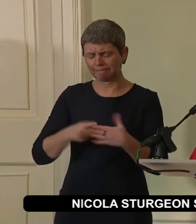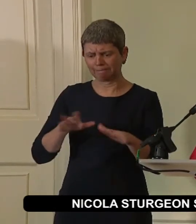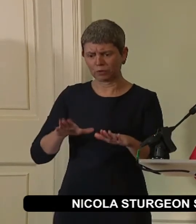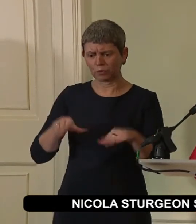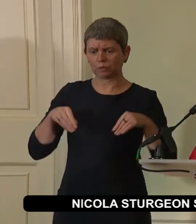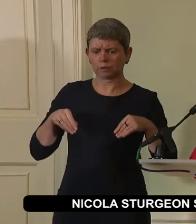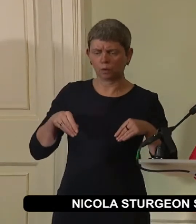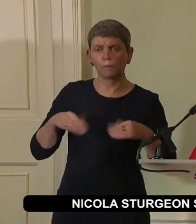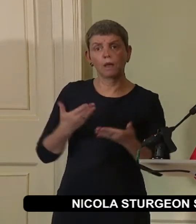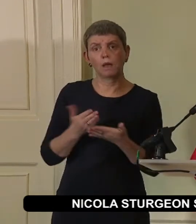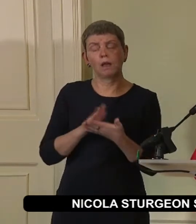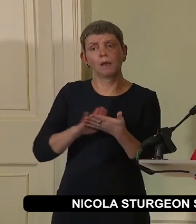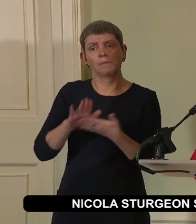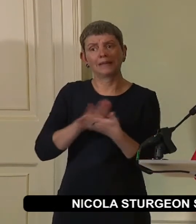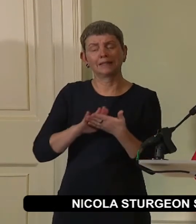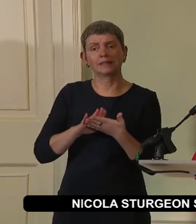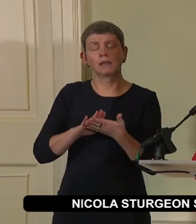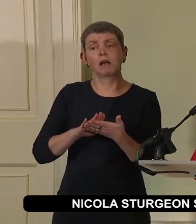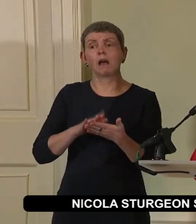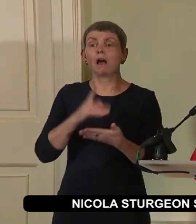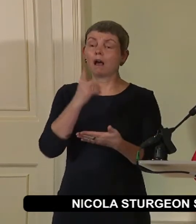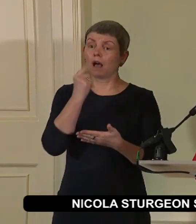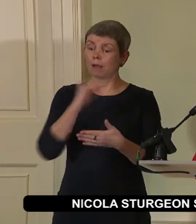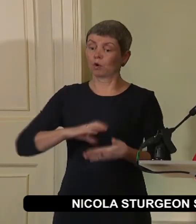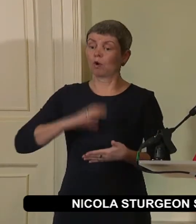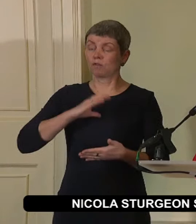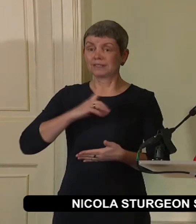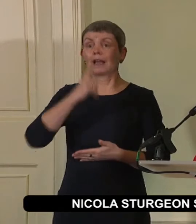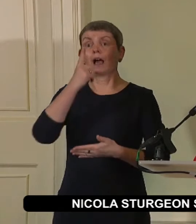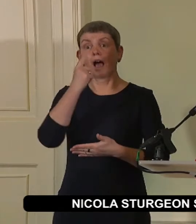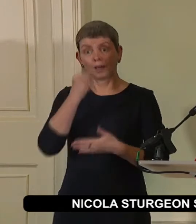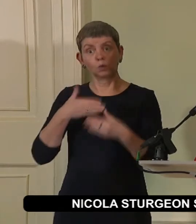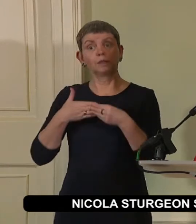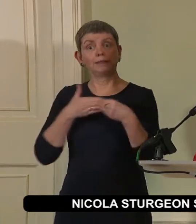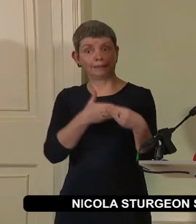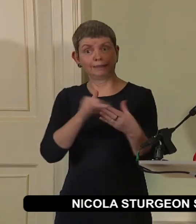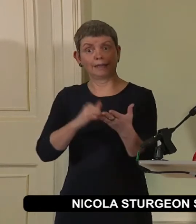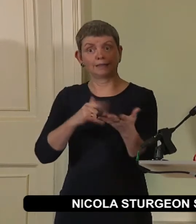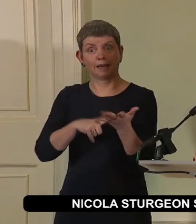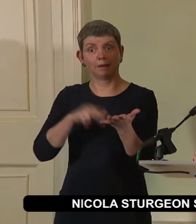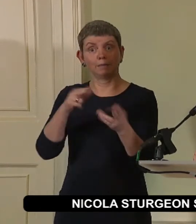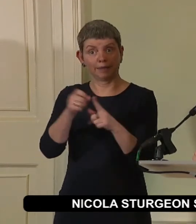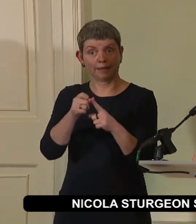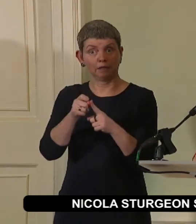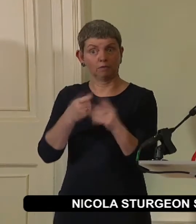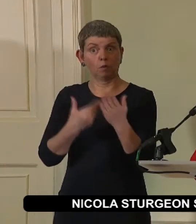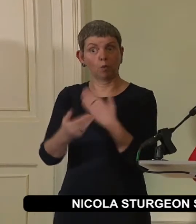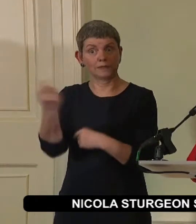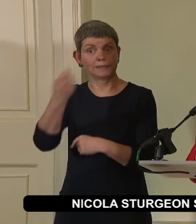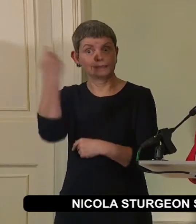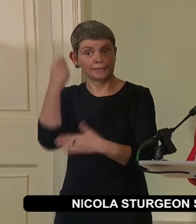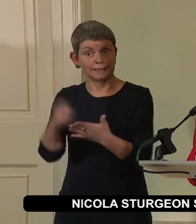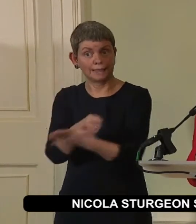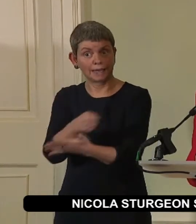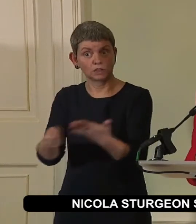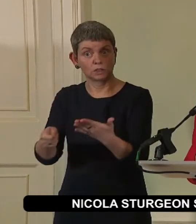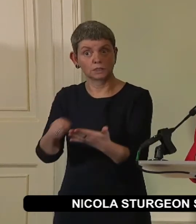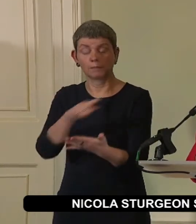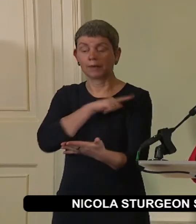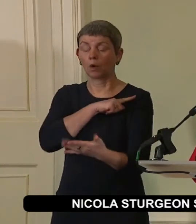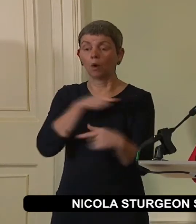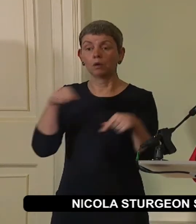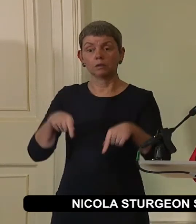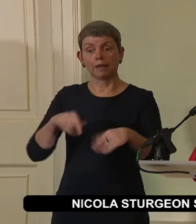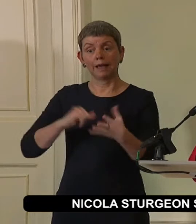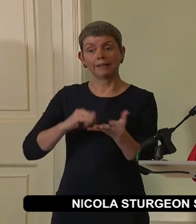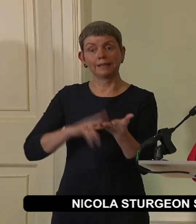confident that I can and would lead the SNP to further electoral success. We remain by far the most trusted party